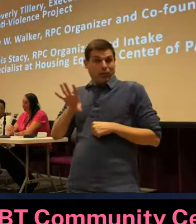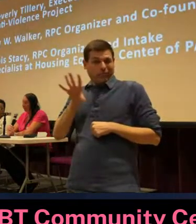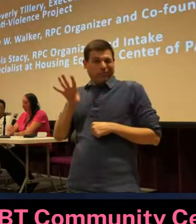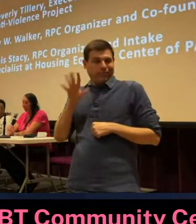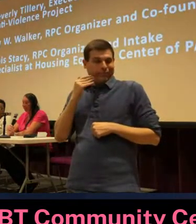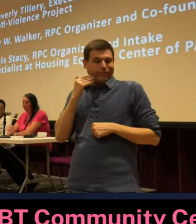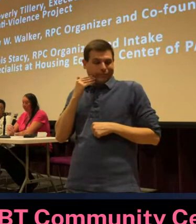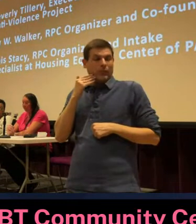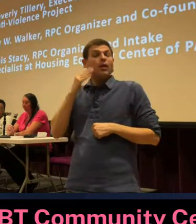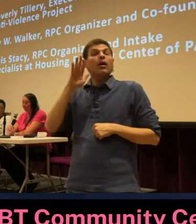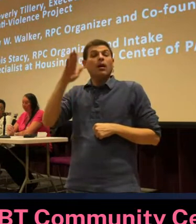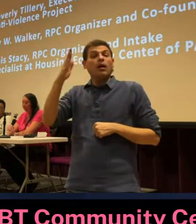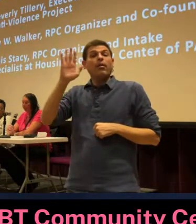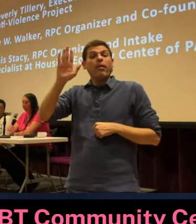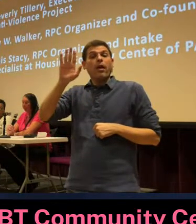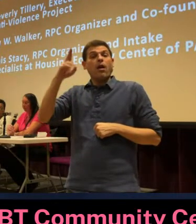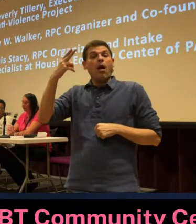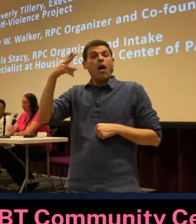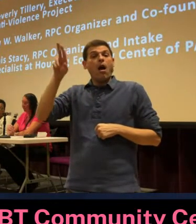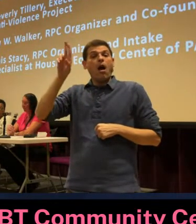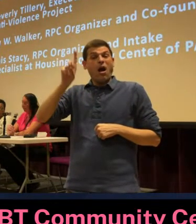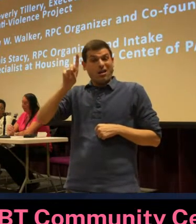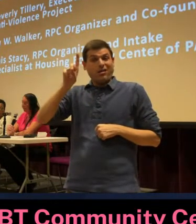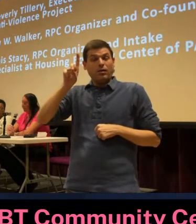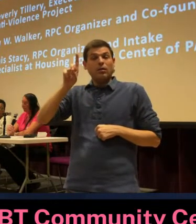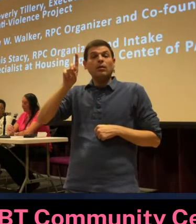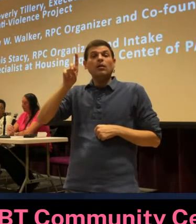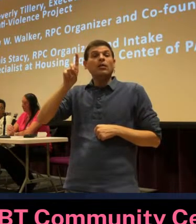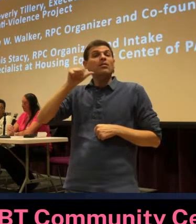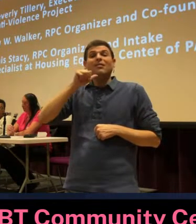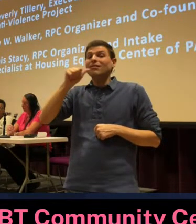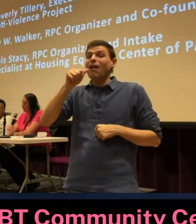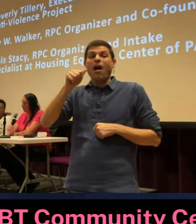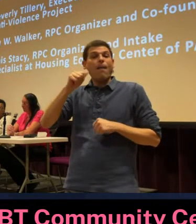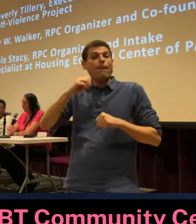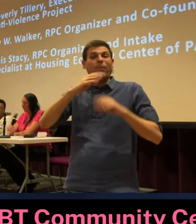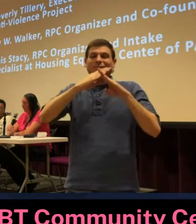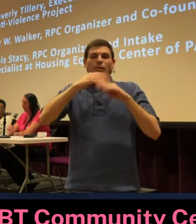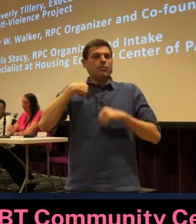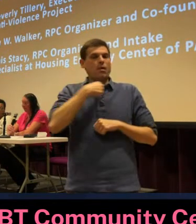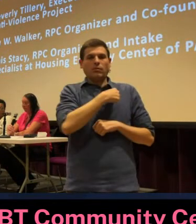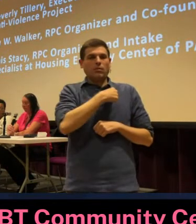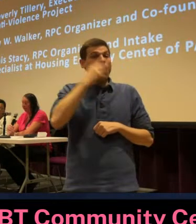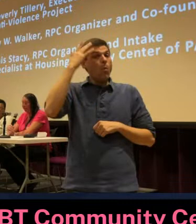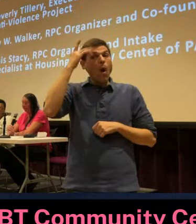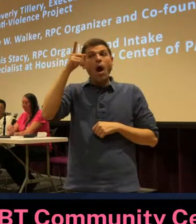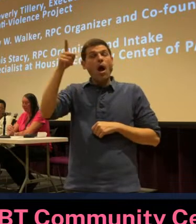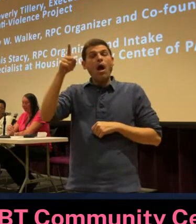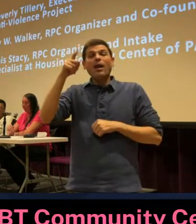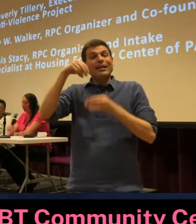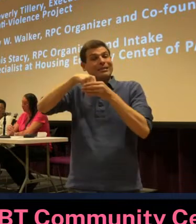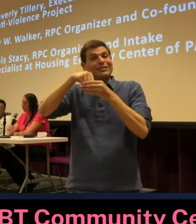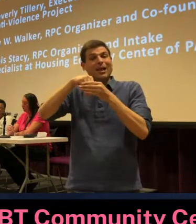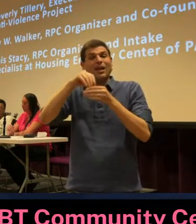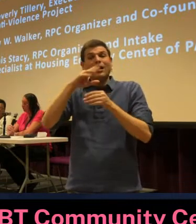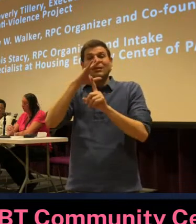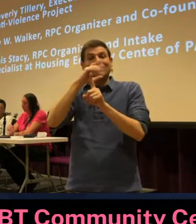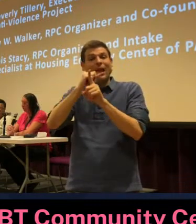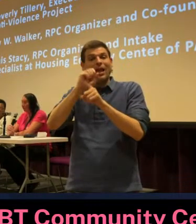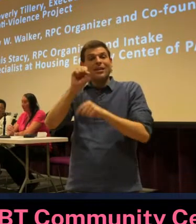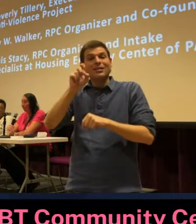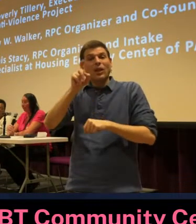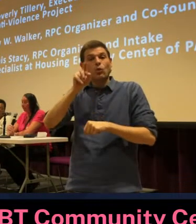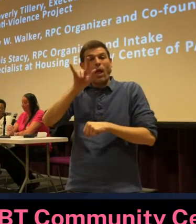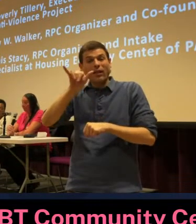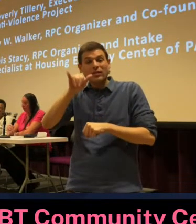HUD didn't cover, under sex, HUD stripped out sexuality and gender identity and gender